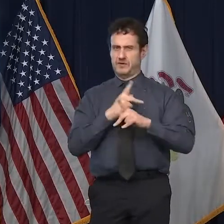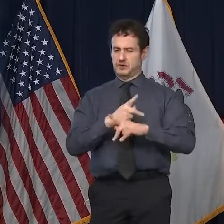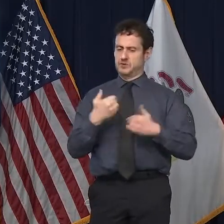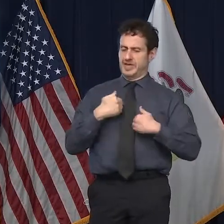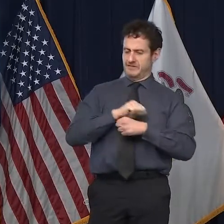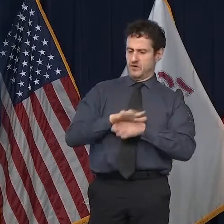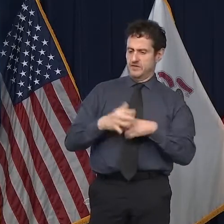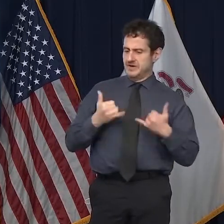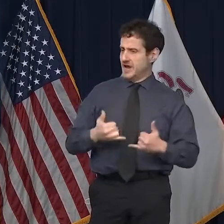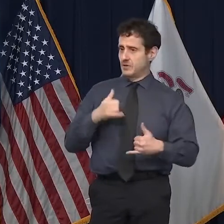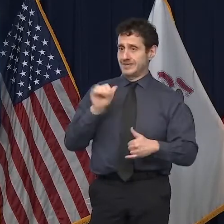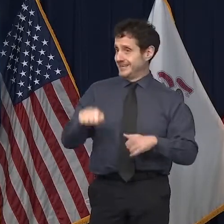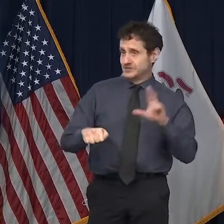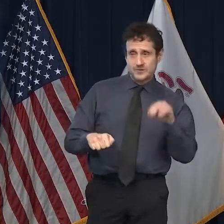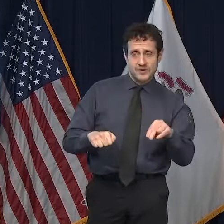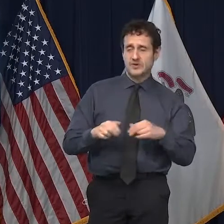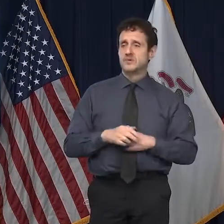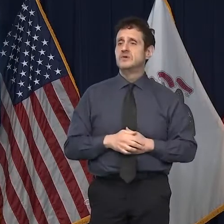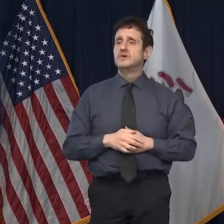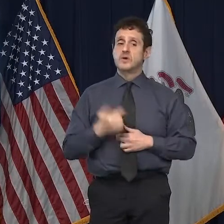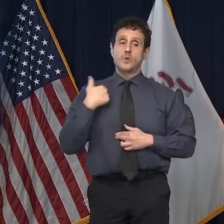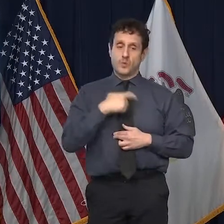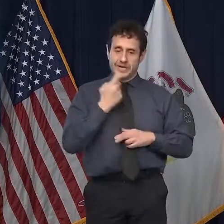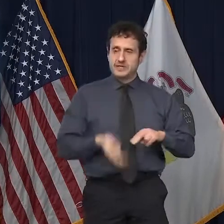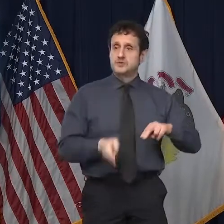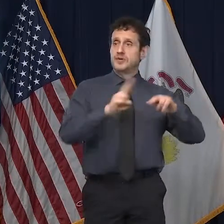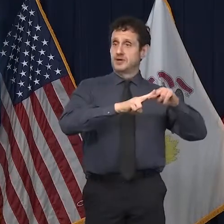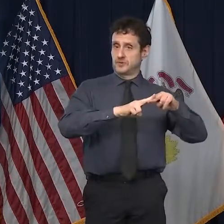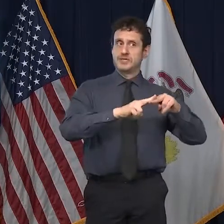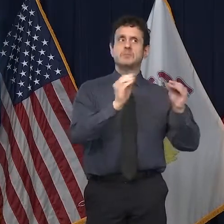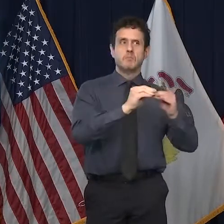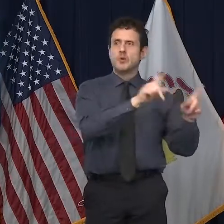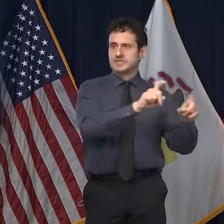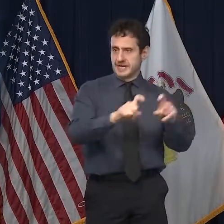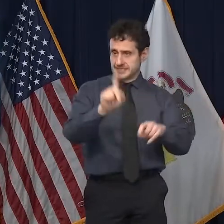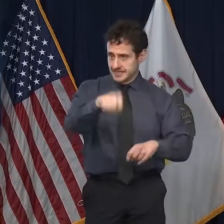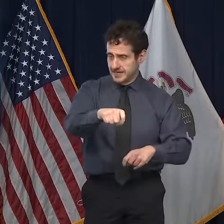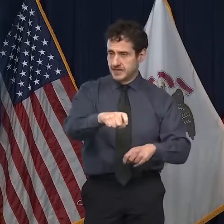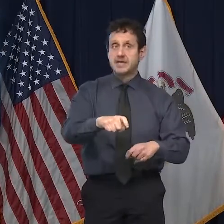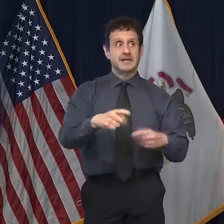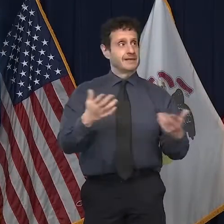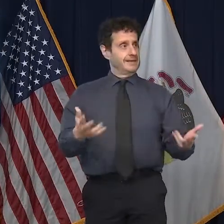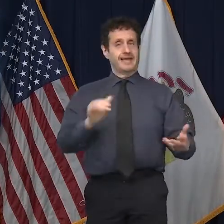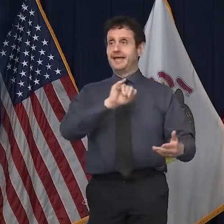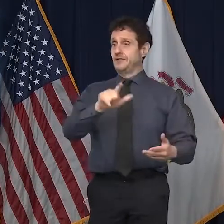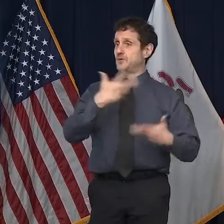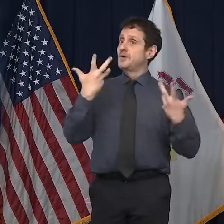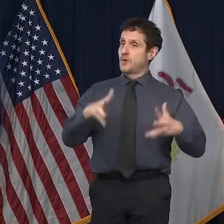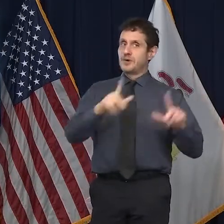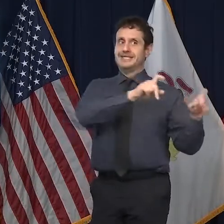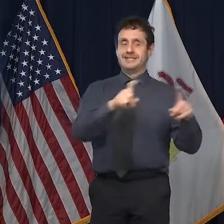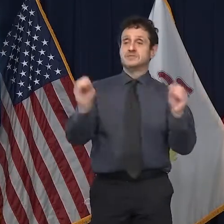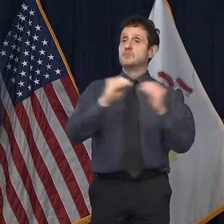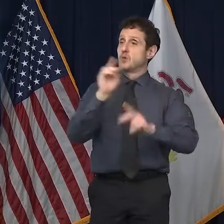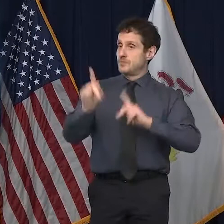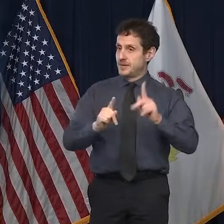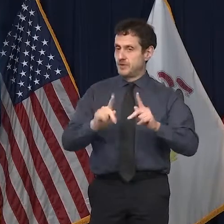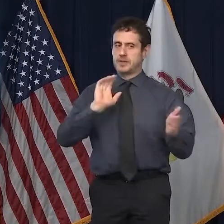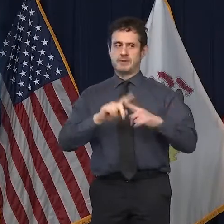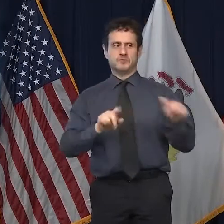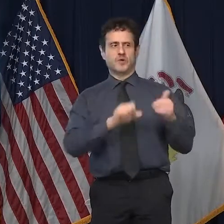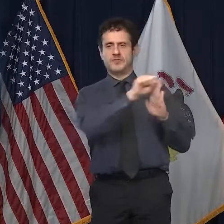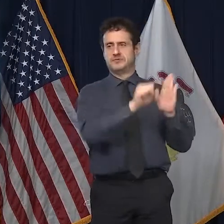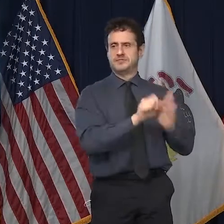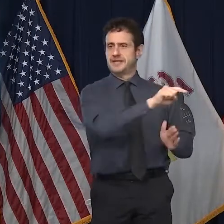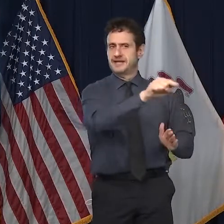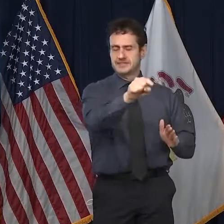increase capacity in the state beyond what we already have. We're already one of the biggest testers in the nation, but we need to continue to expand